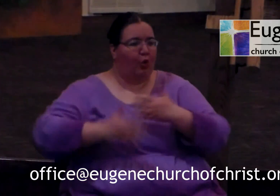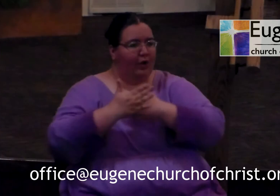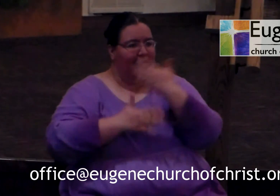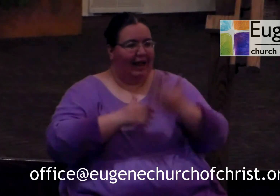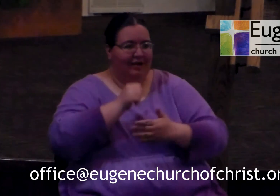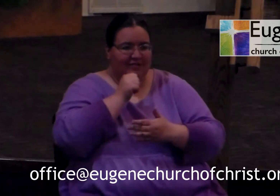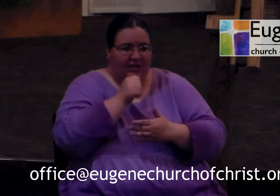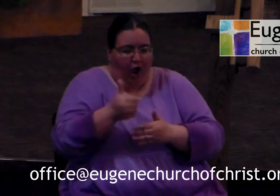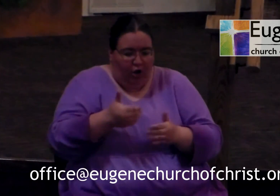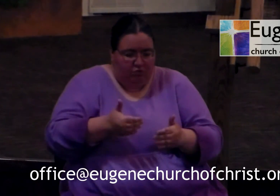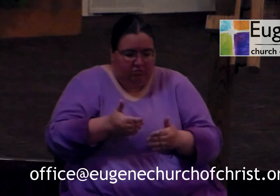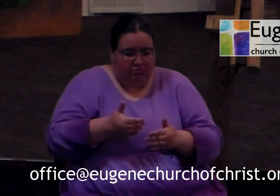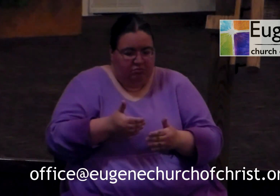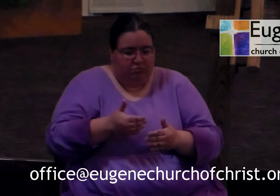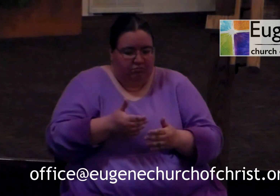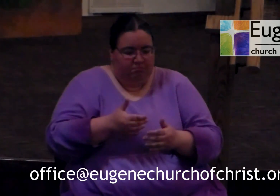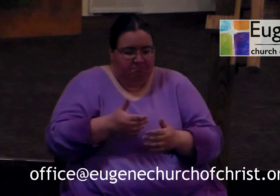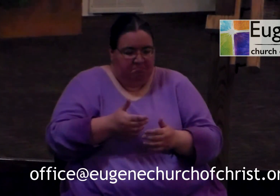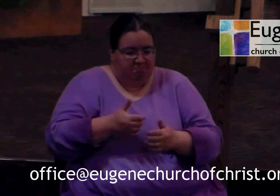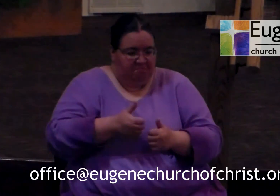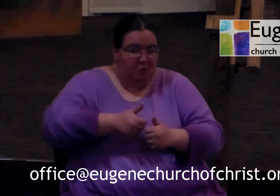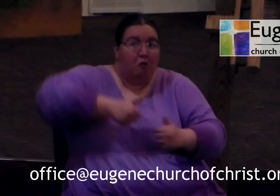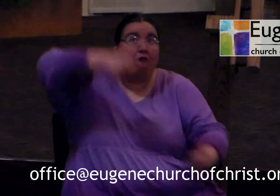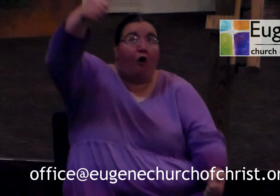You cannot go too far away. Your voice cannot